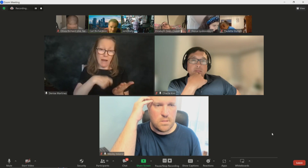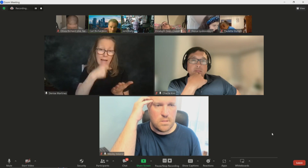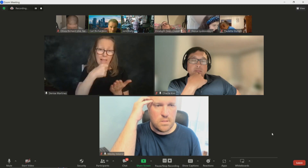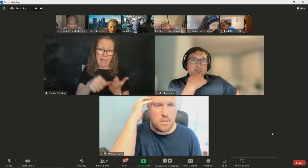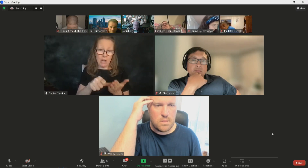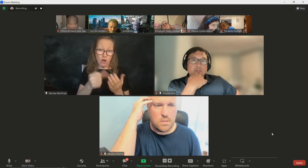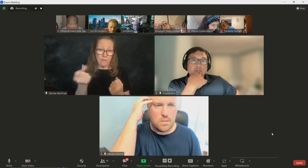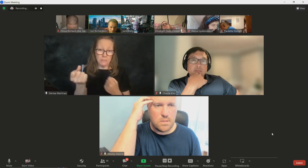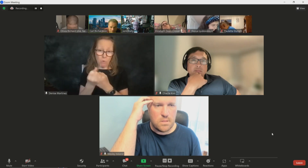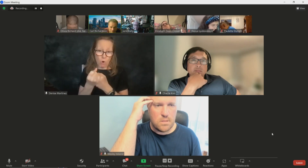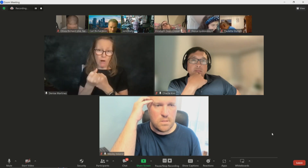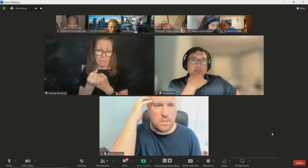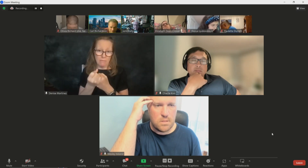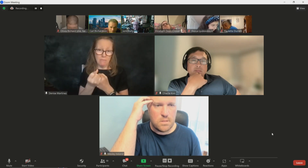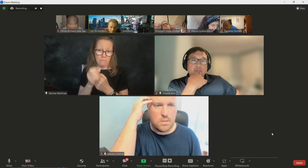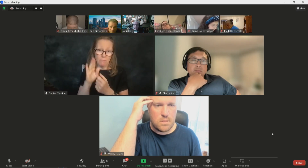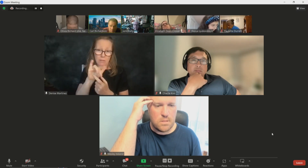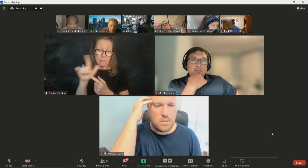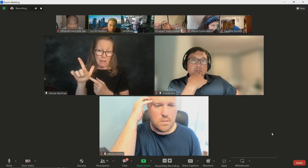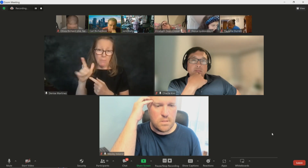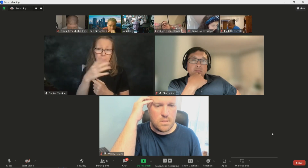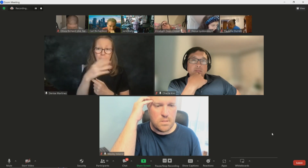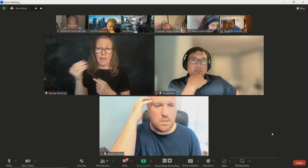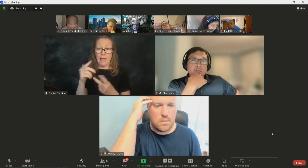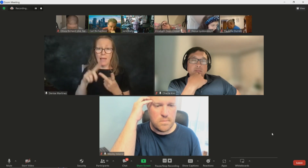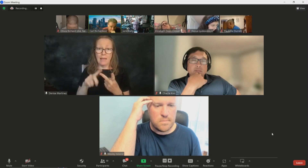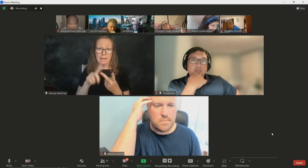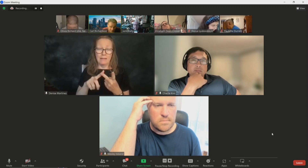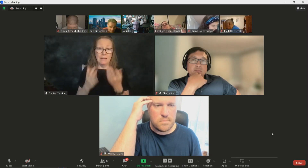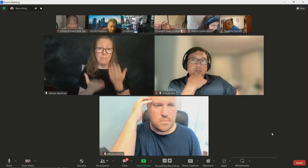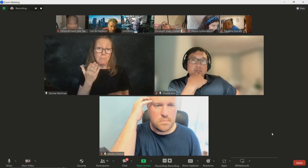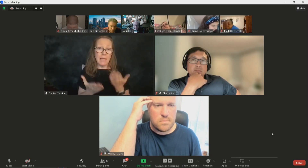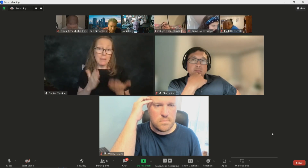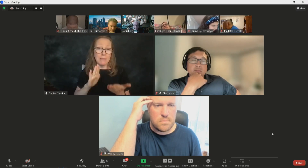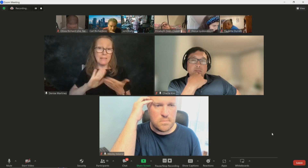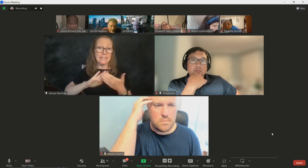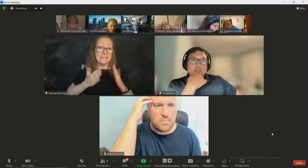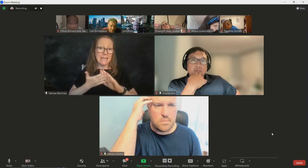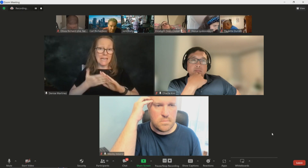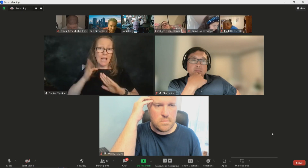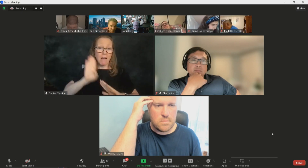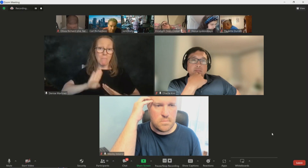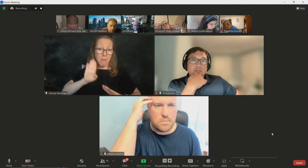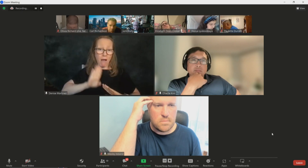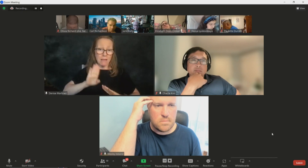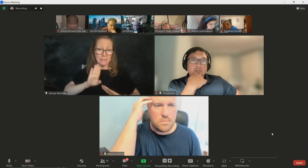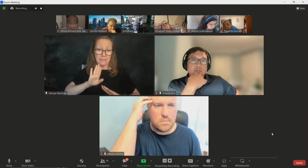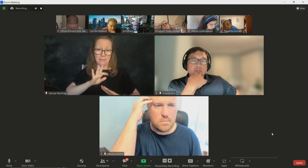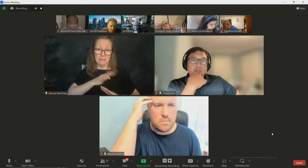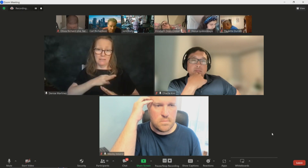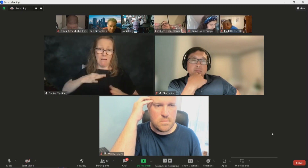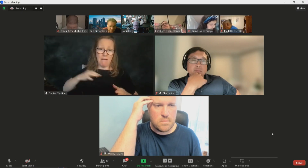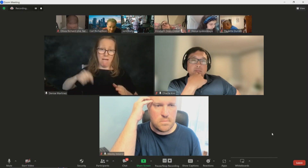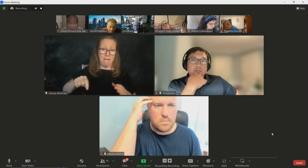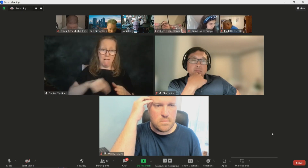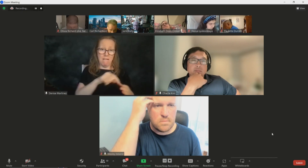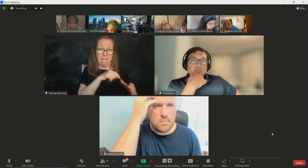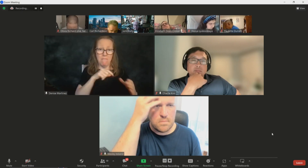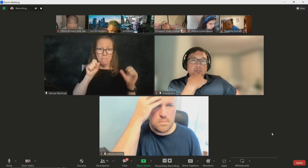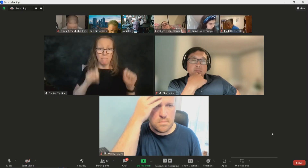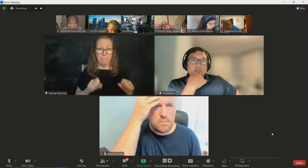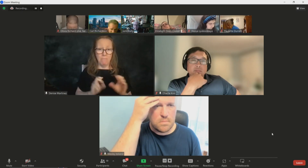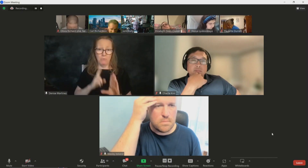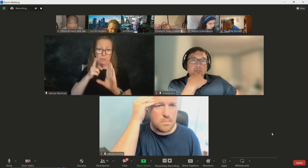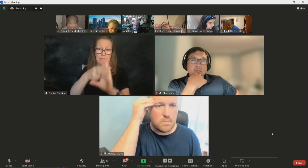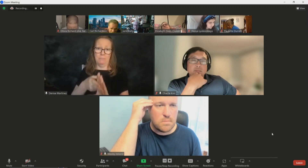getting some folks from the city of Boston to participate, since it has been a success.